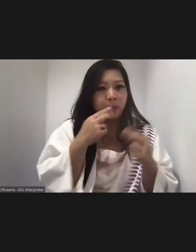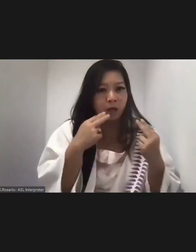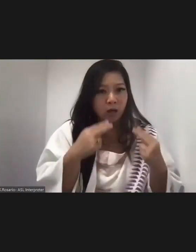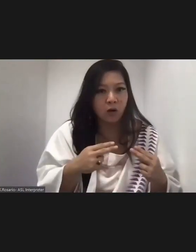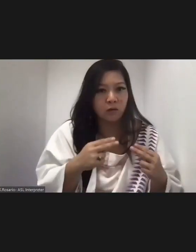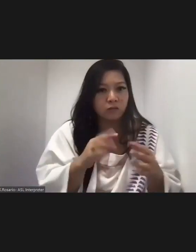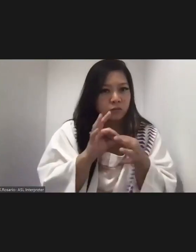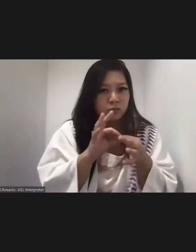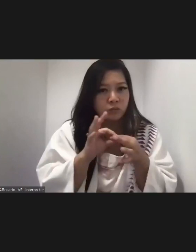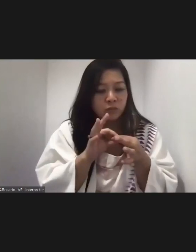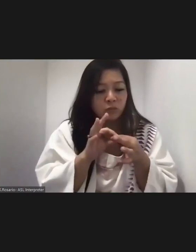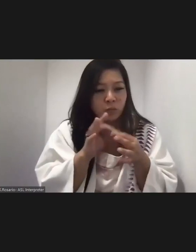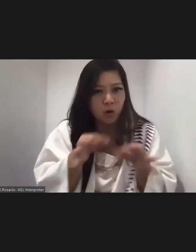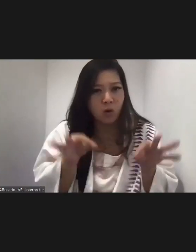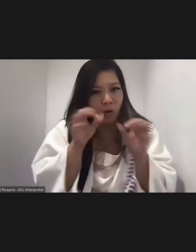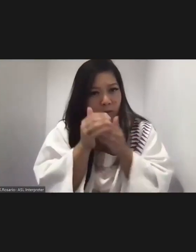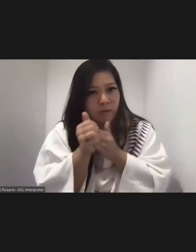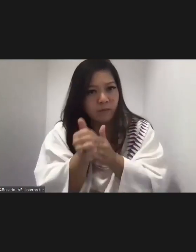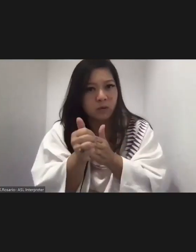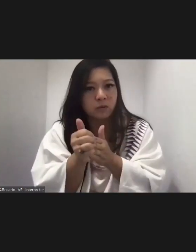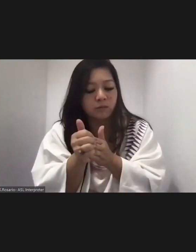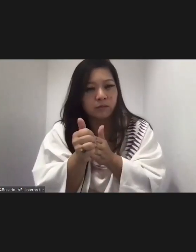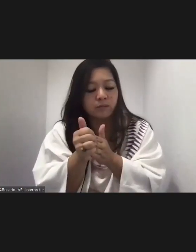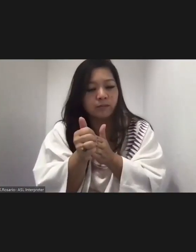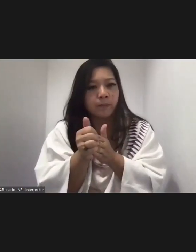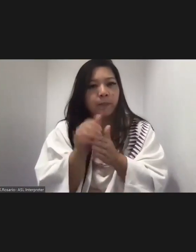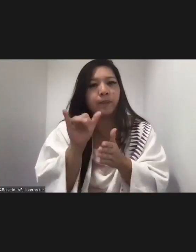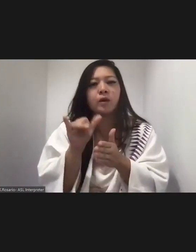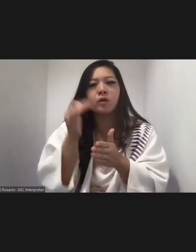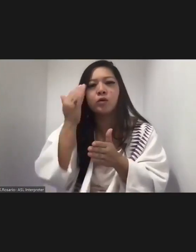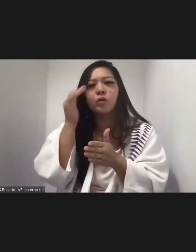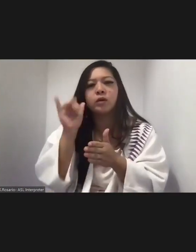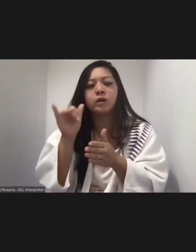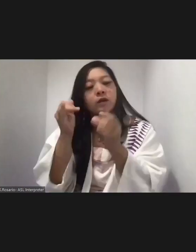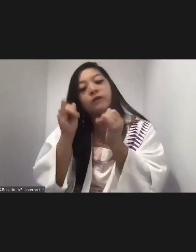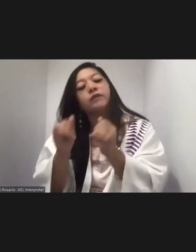is important to note that these individuals took part in